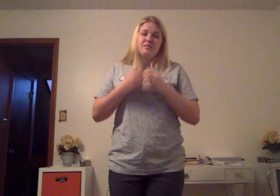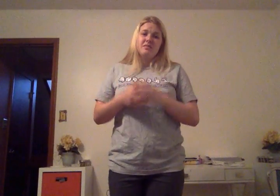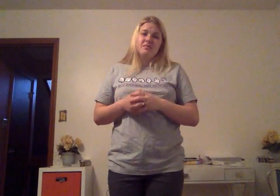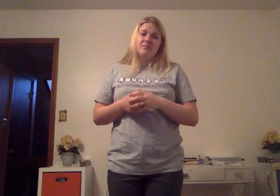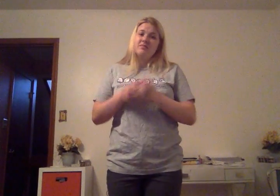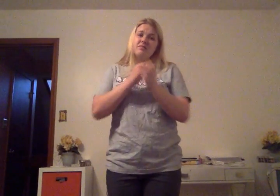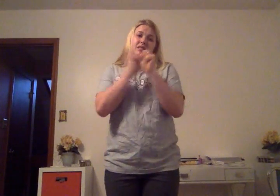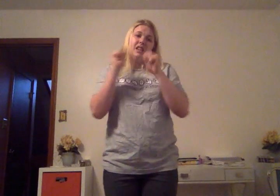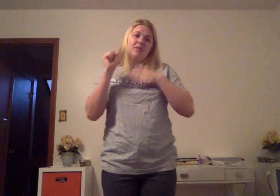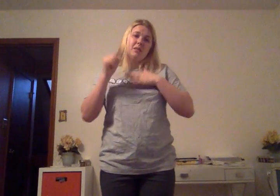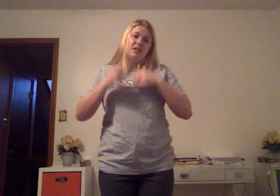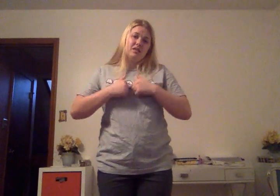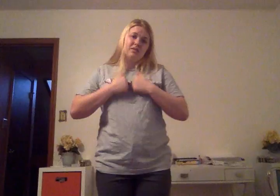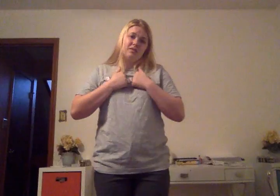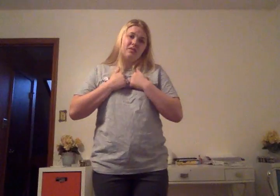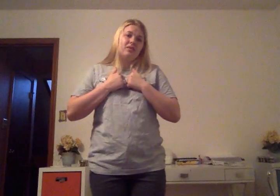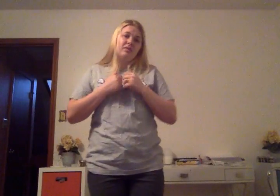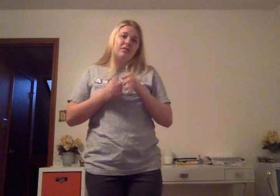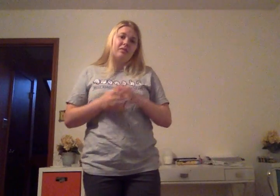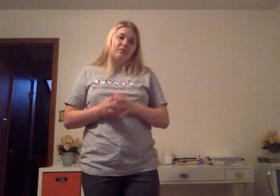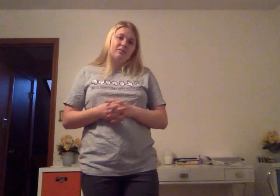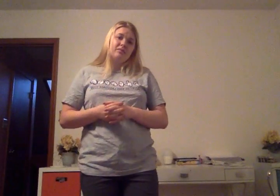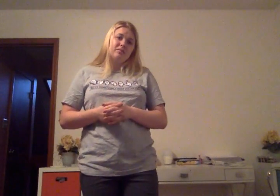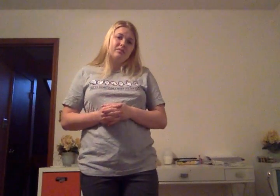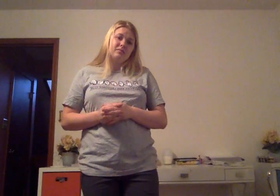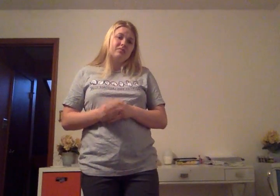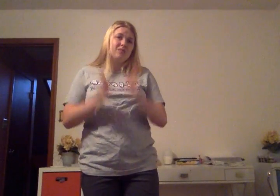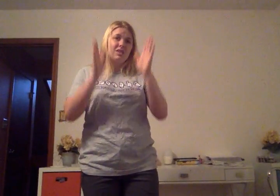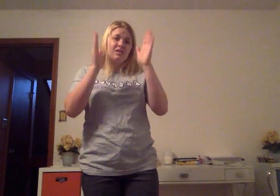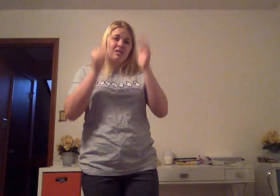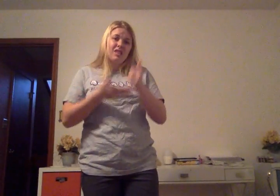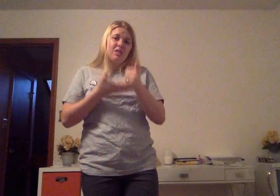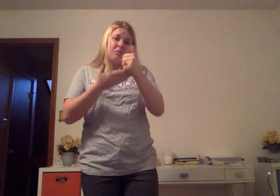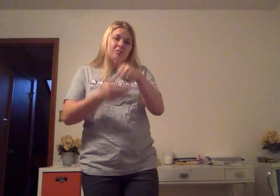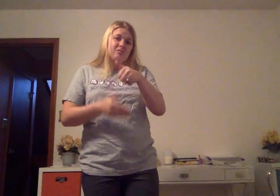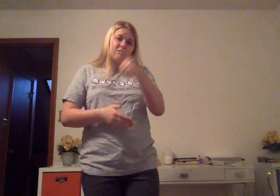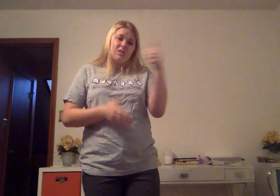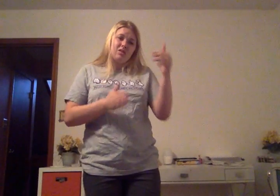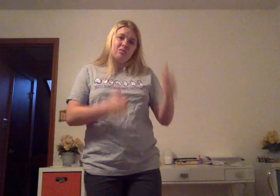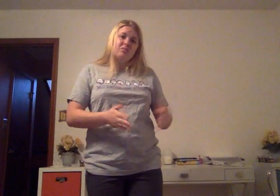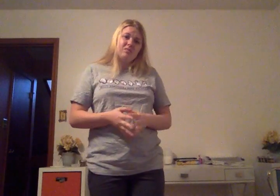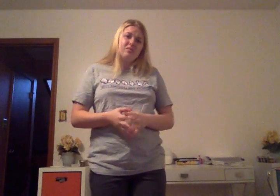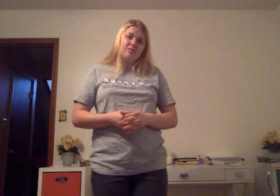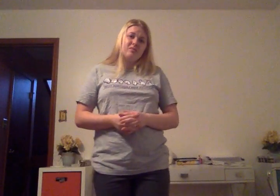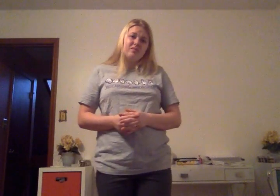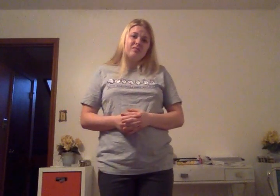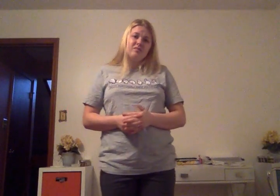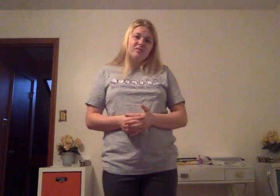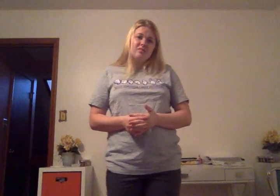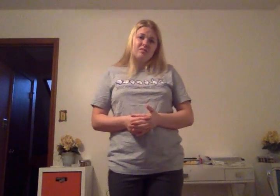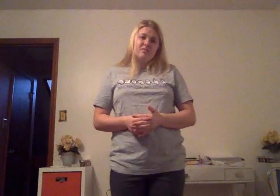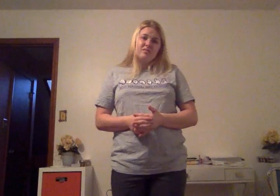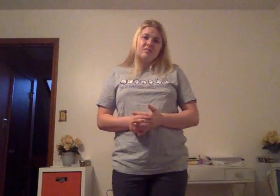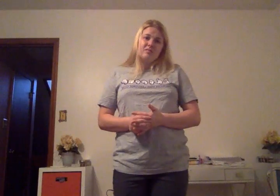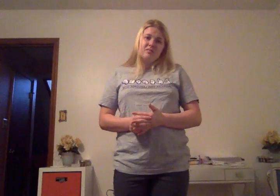life, but also just to help other people too, because that's clearly why I feel like I have the platform on YouTube that